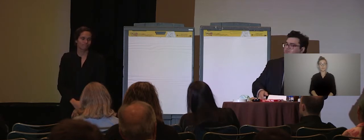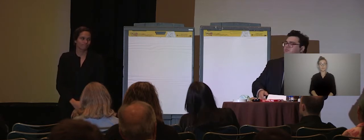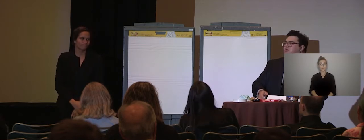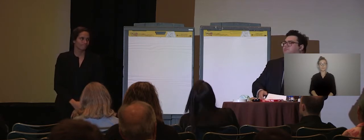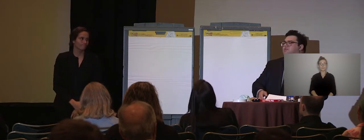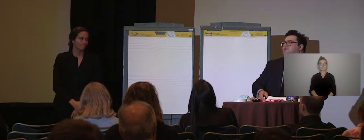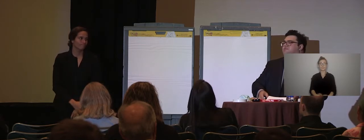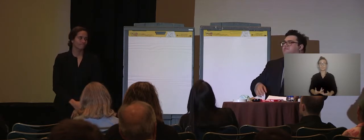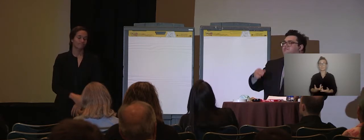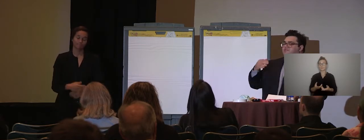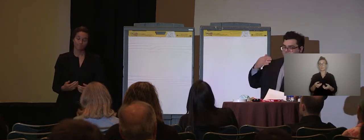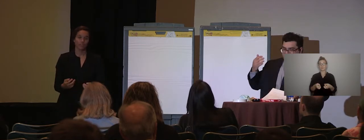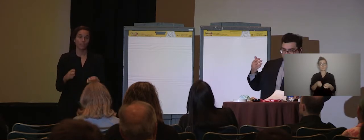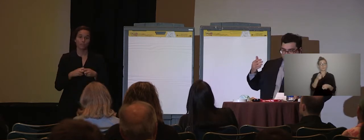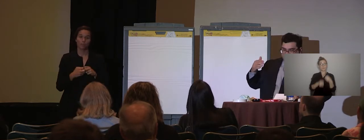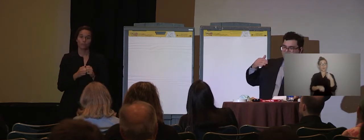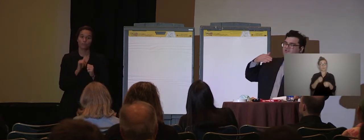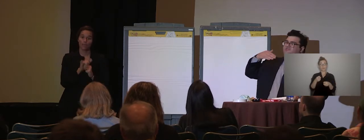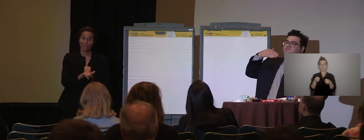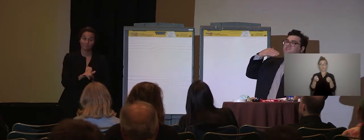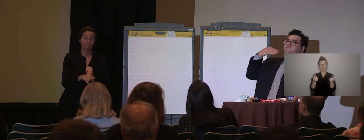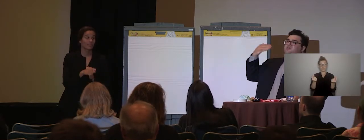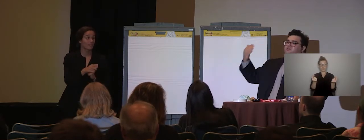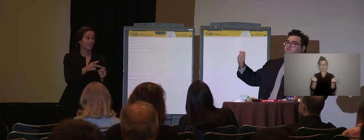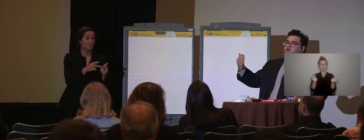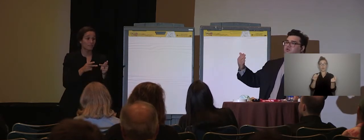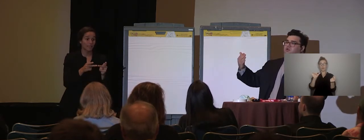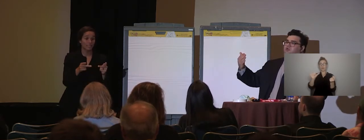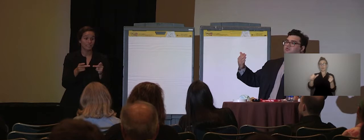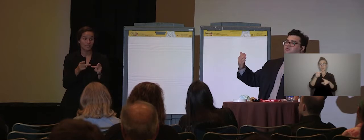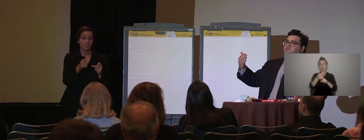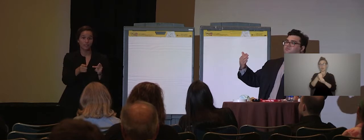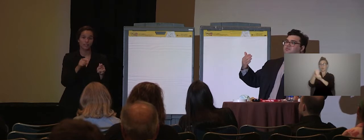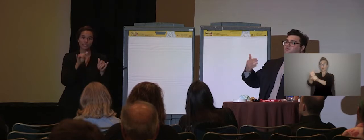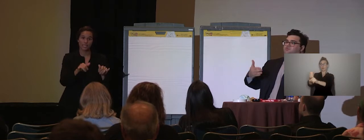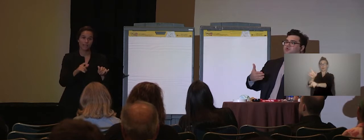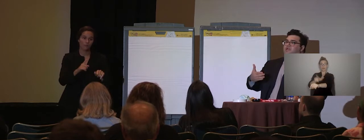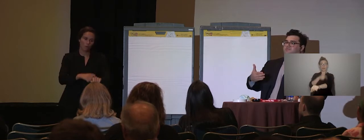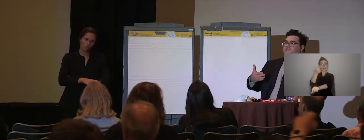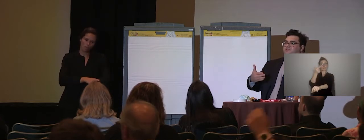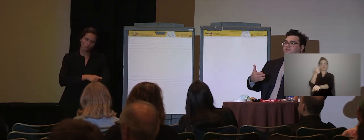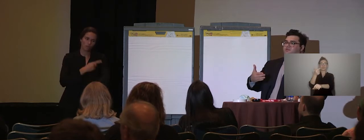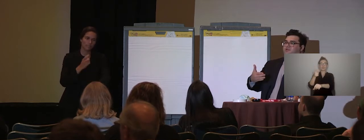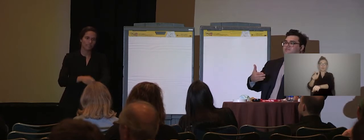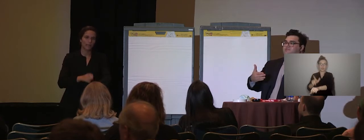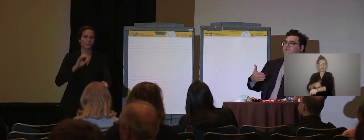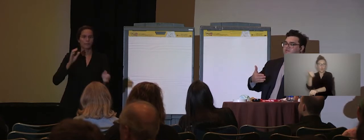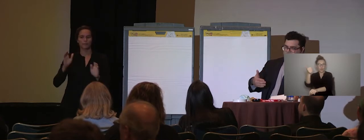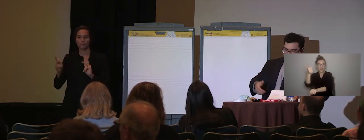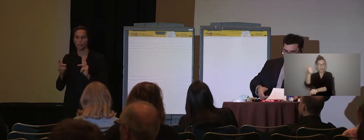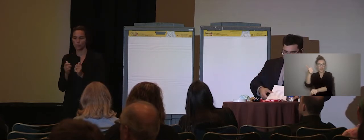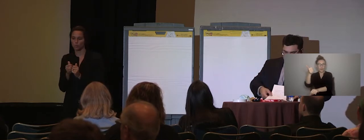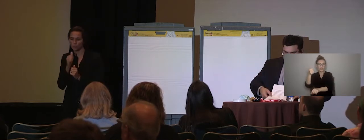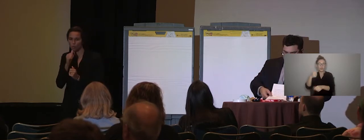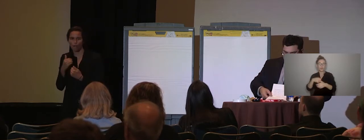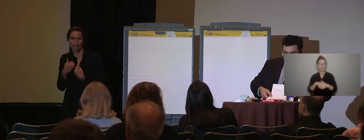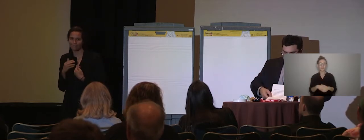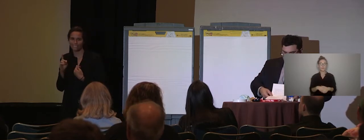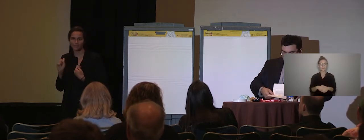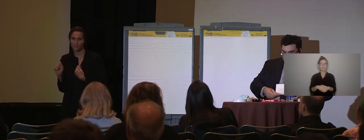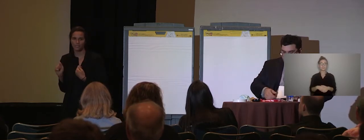And the problem is, these lengths of stays are significantly longer than people who don't have disabilities.